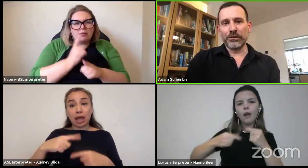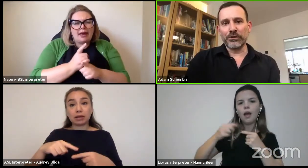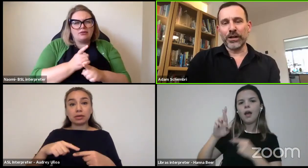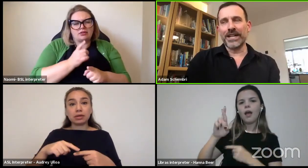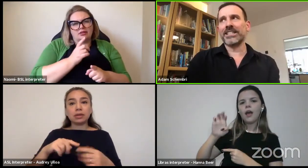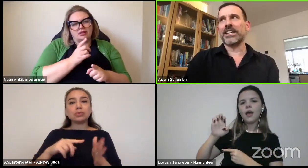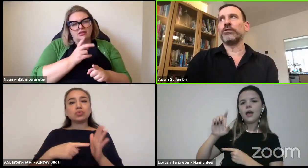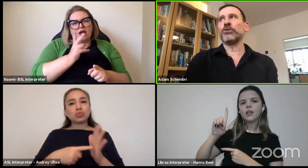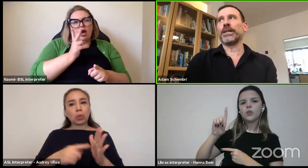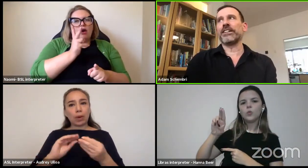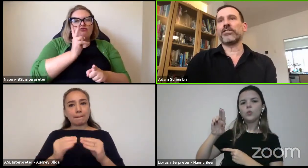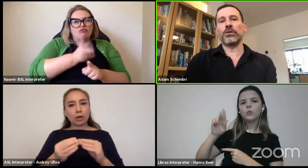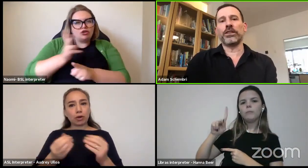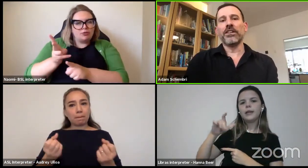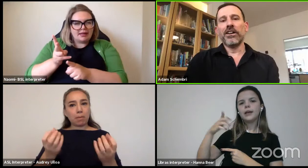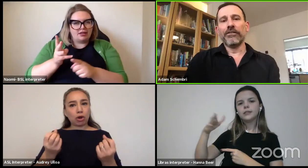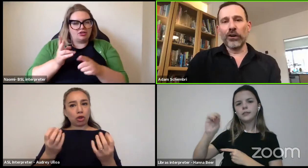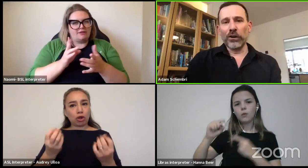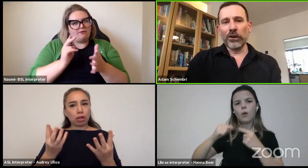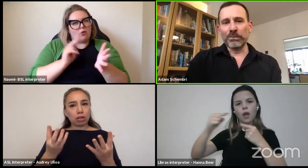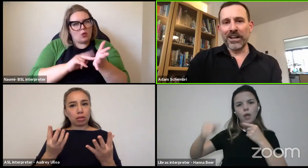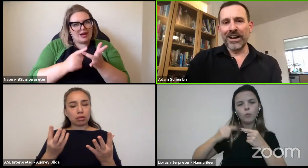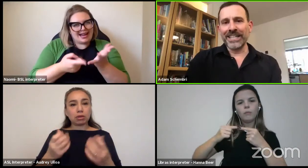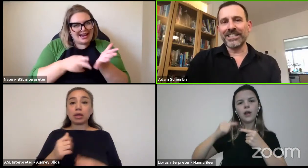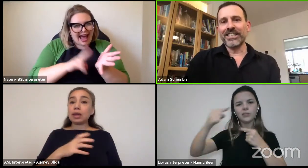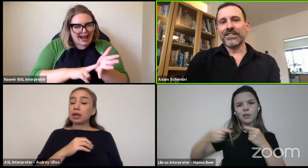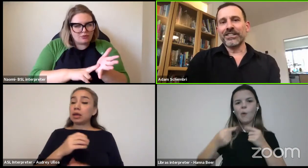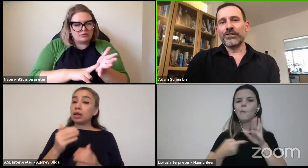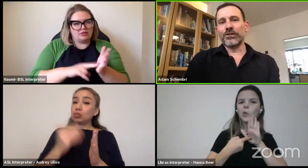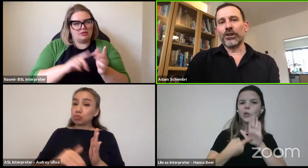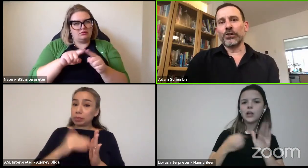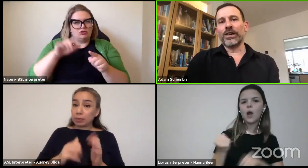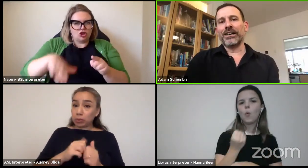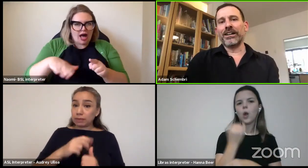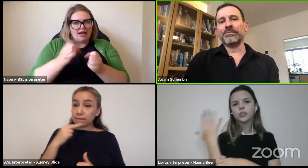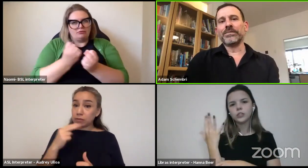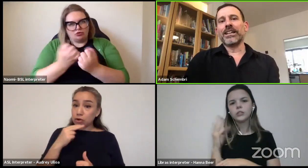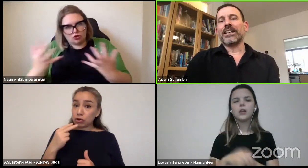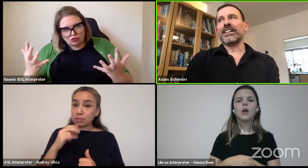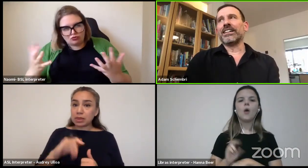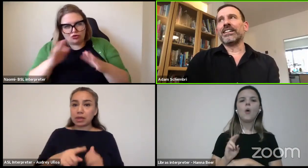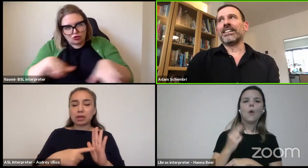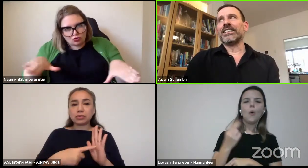number contrasts, and reduplication with verb signs to show